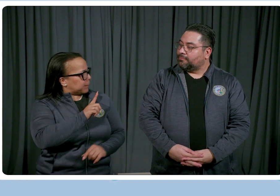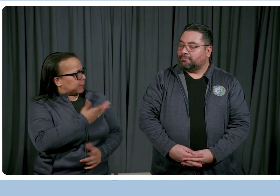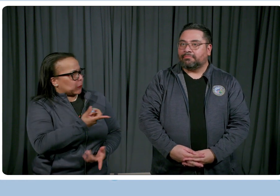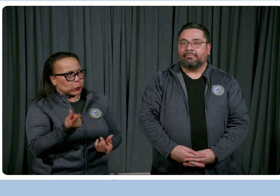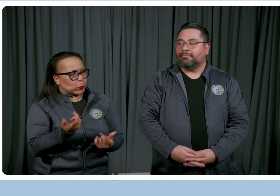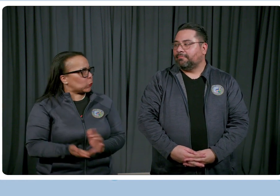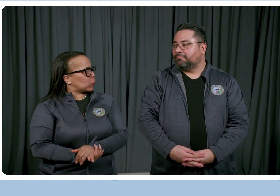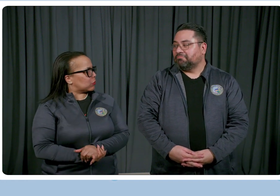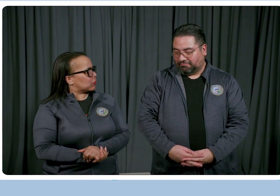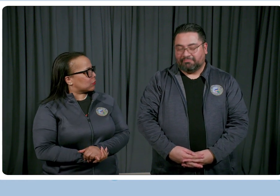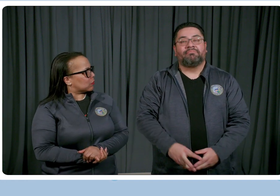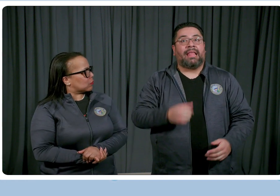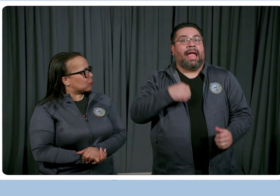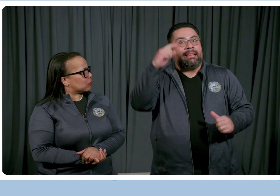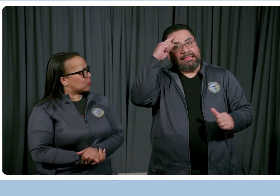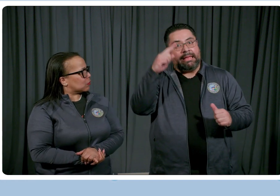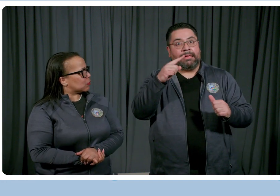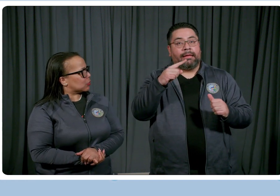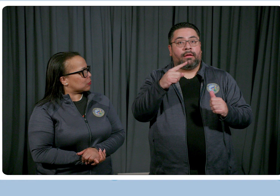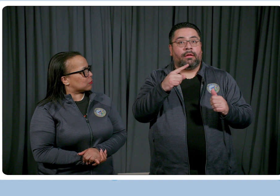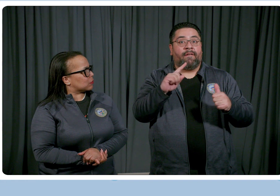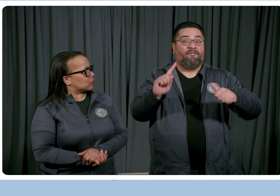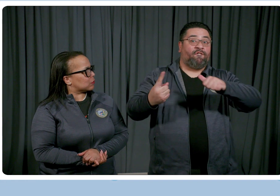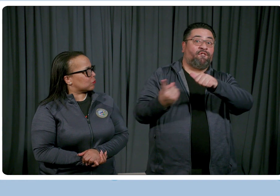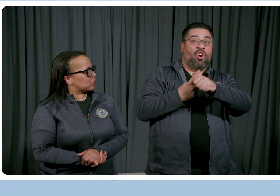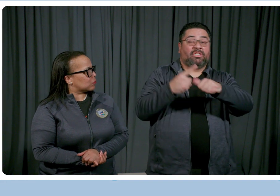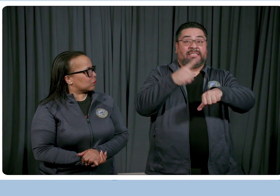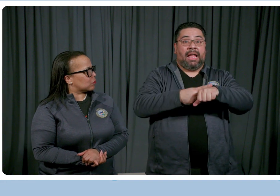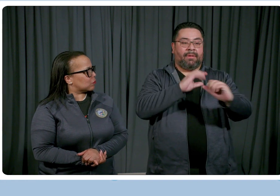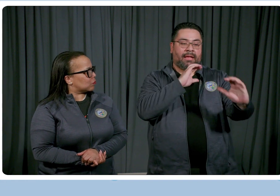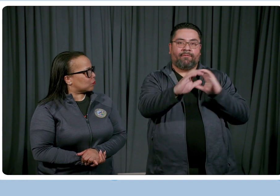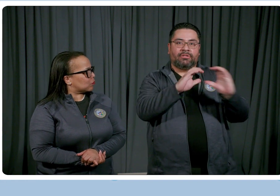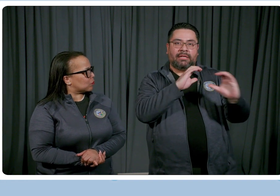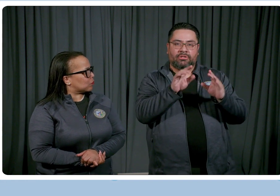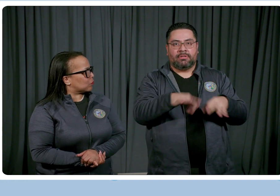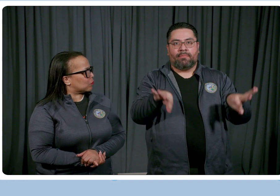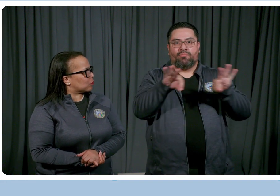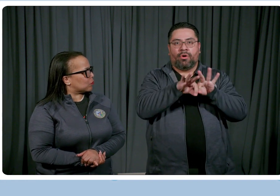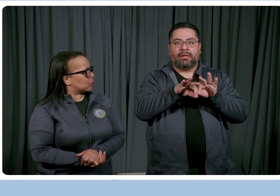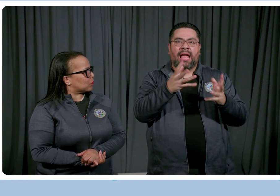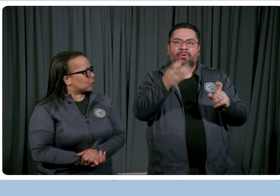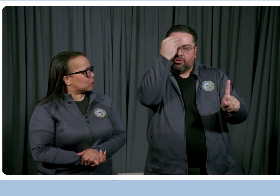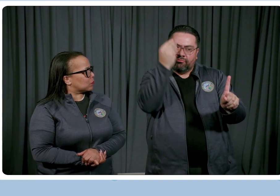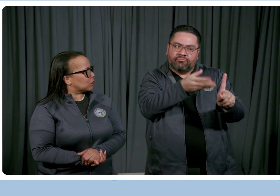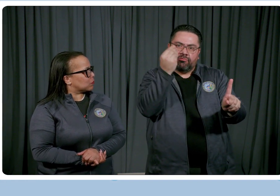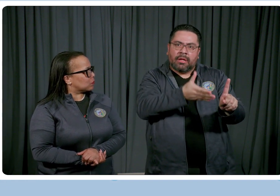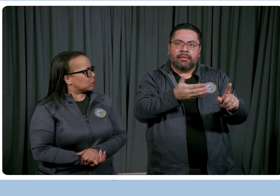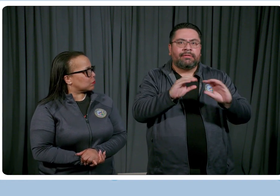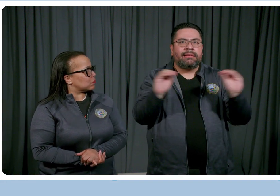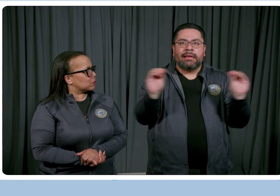I think that first conversation is really key. I like folks to kind of know that nothing's really off limits when we first talk. Maybe there are